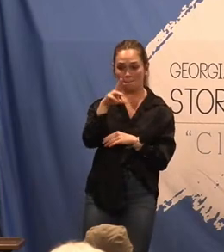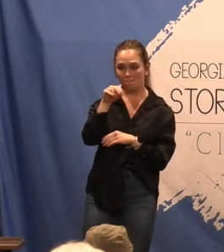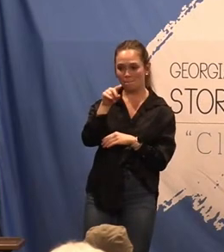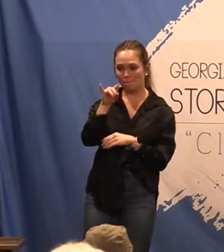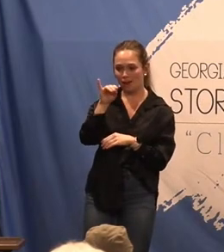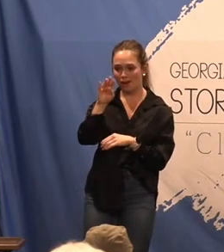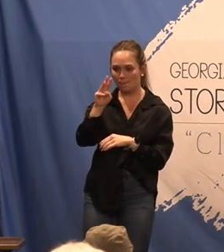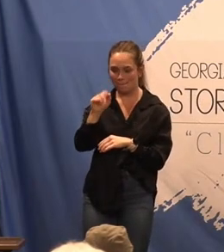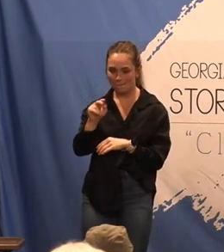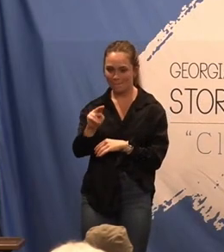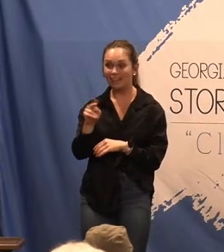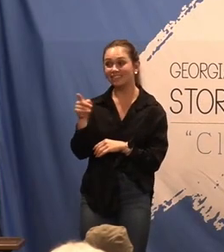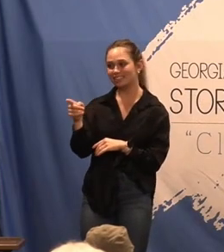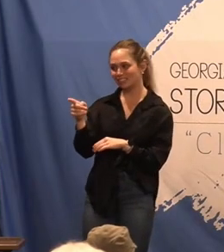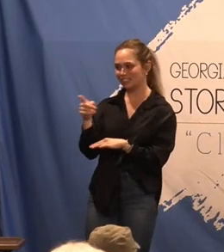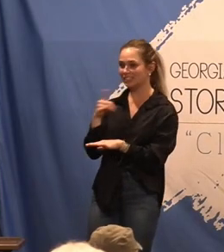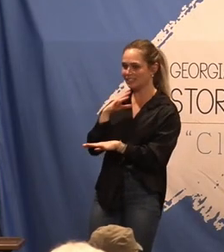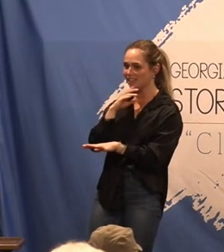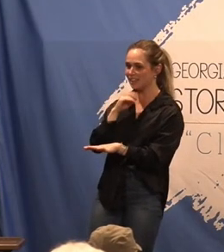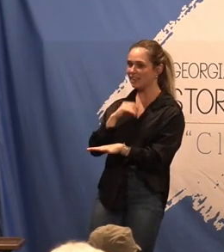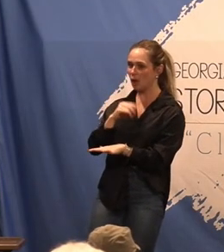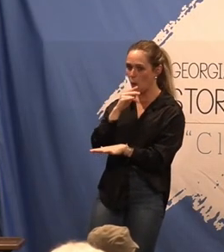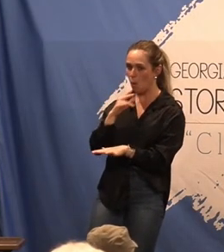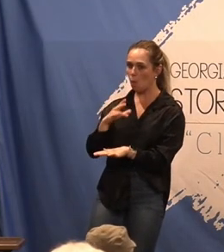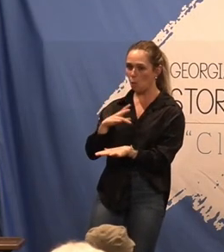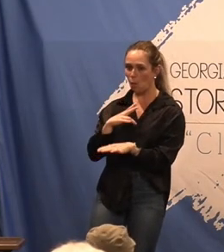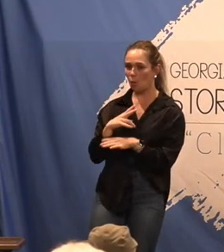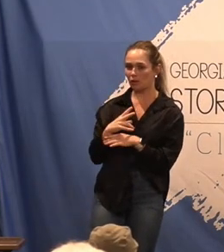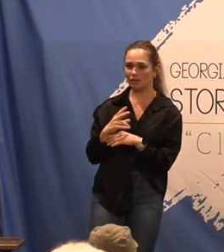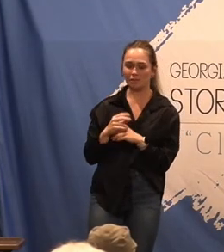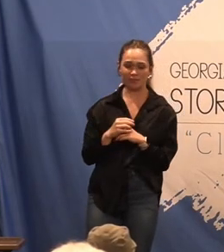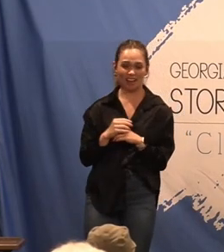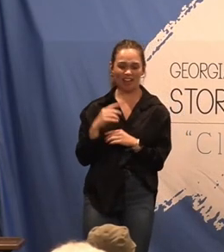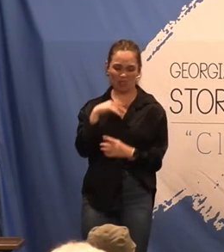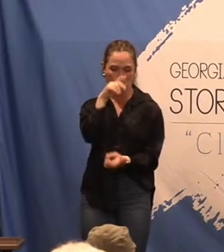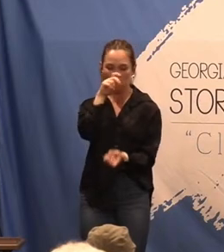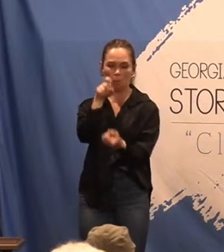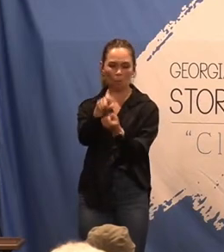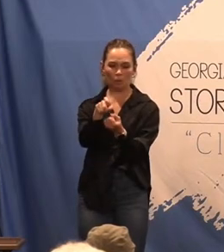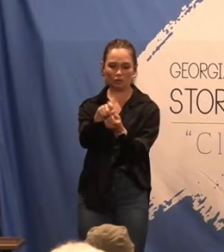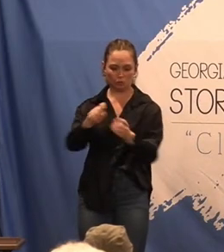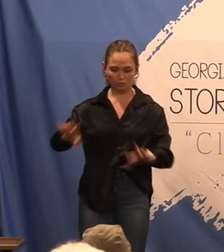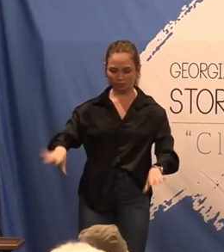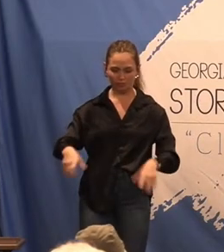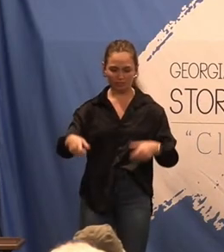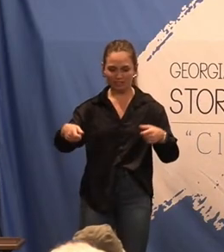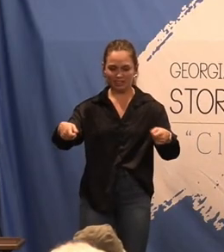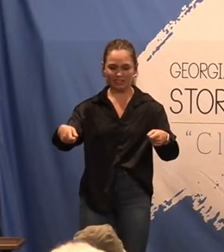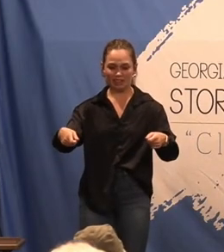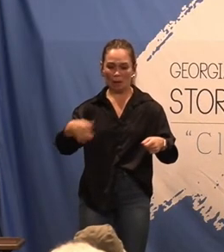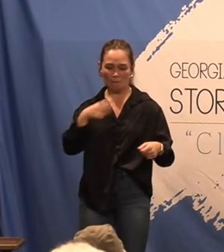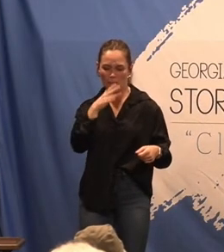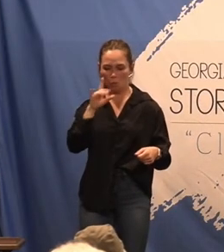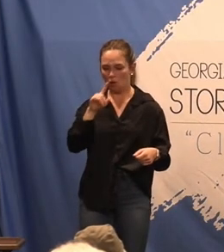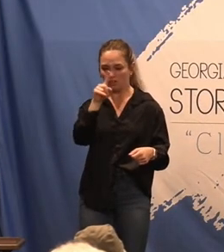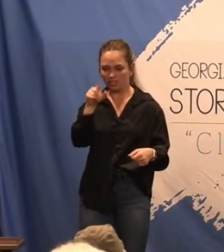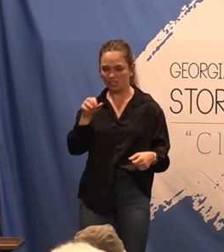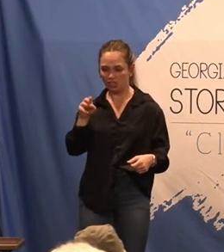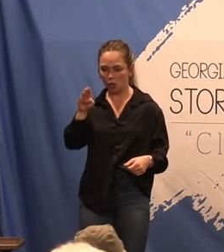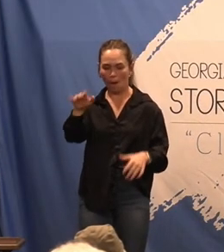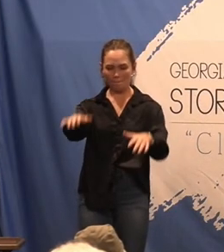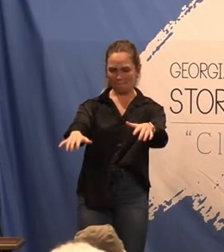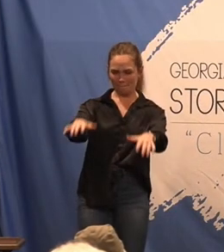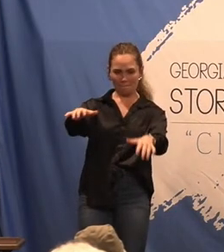yes, she, the Obear woman of vices and saucy sorcery, the chamber pot crony of more than one old zombie, the Bat